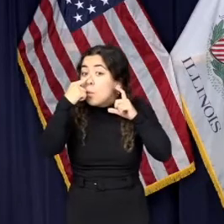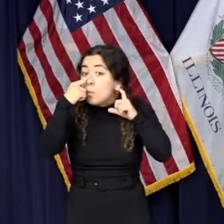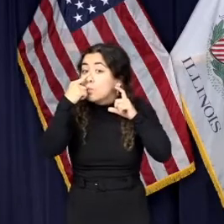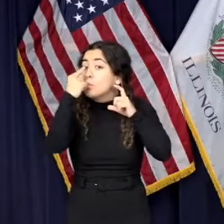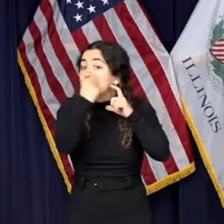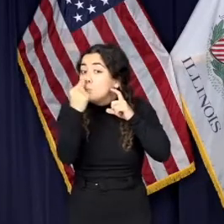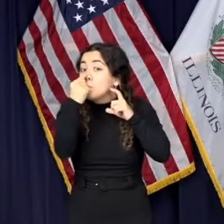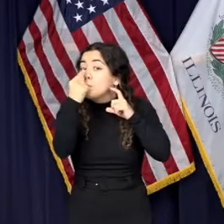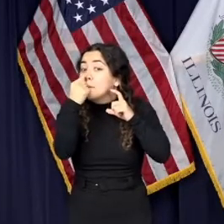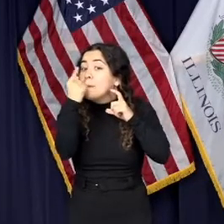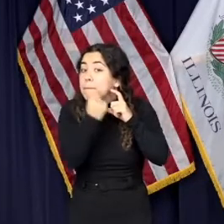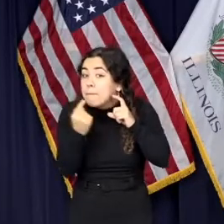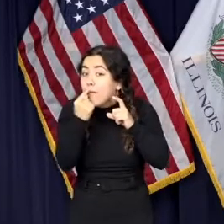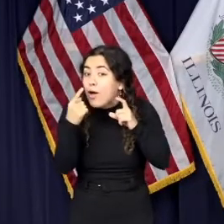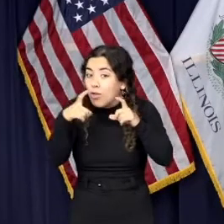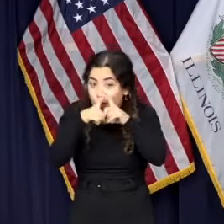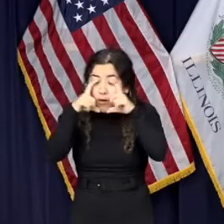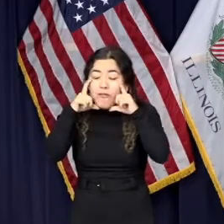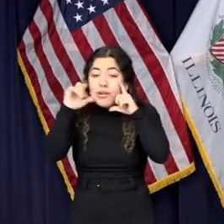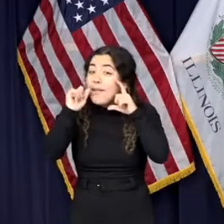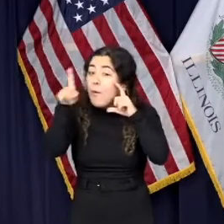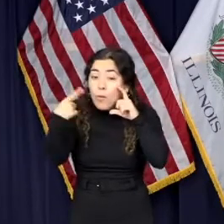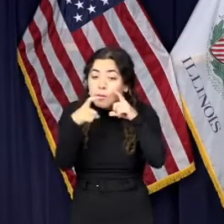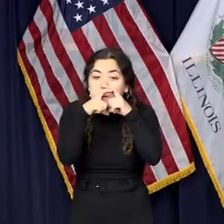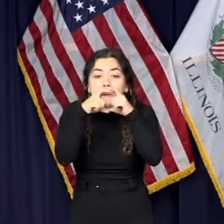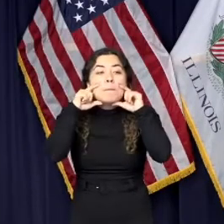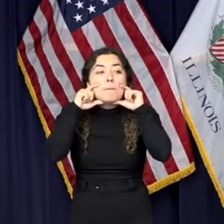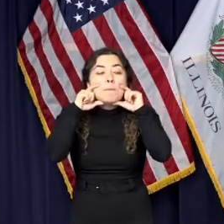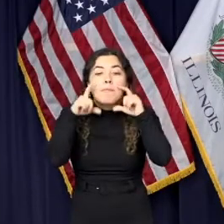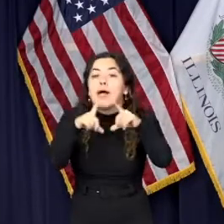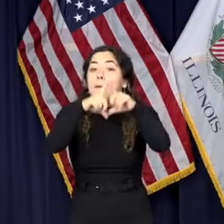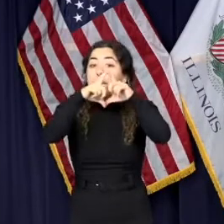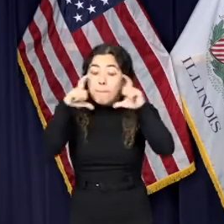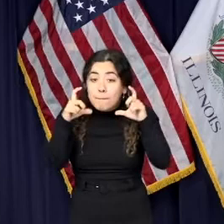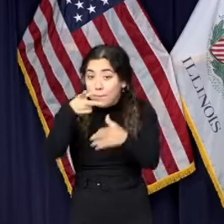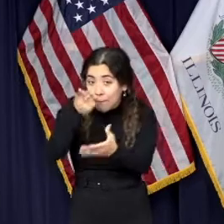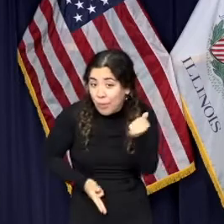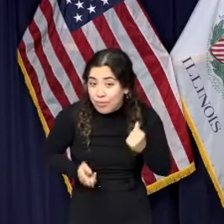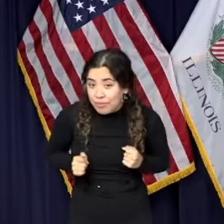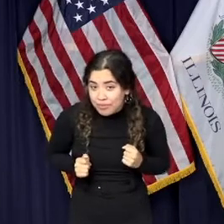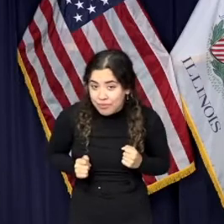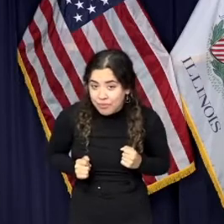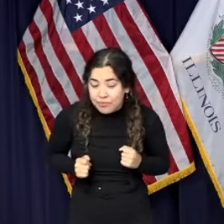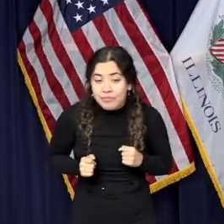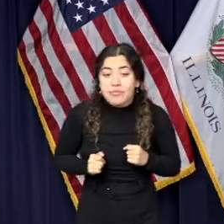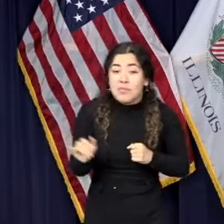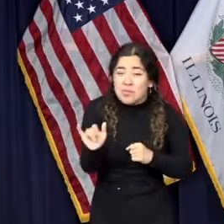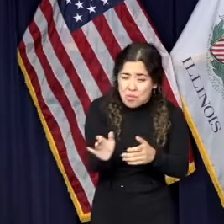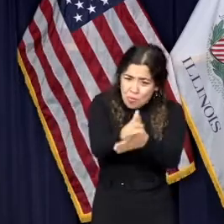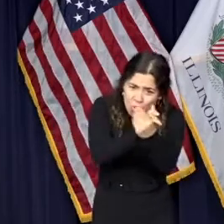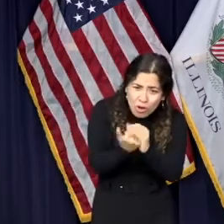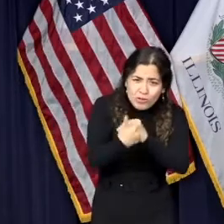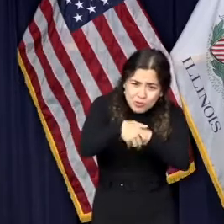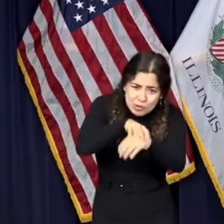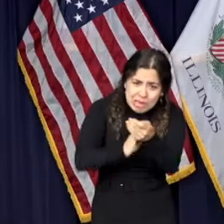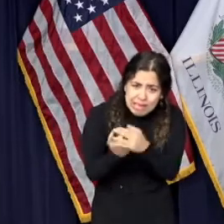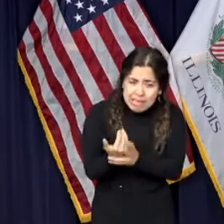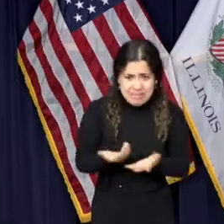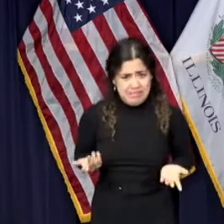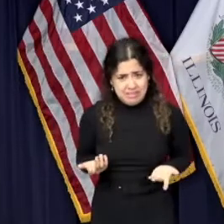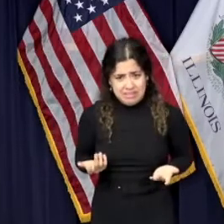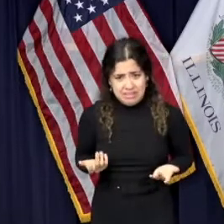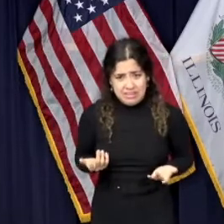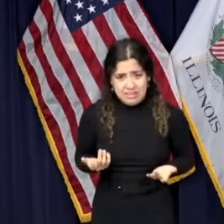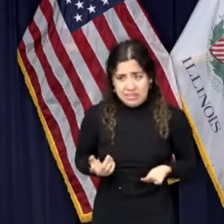know a lot of times it's worn just over the mouth. Make sure the mask covers the nose. and then wash your hands. Commit to using